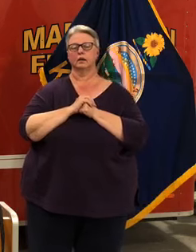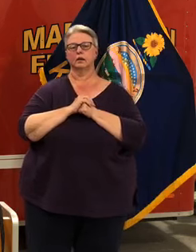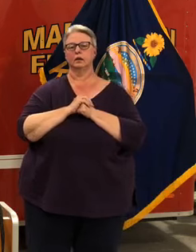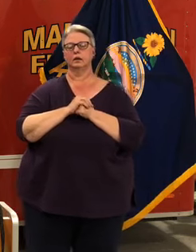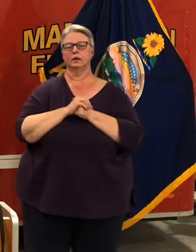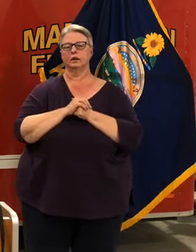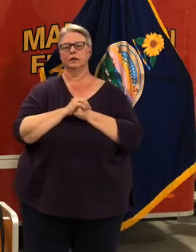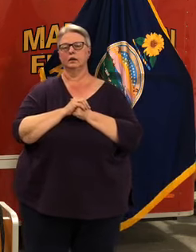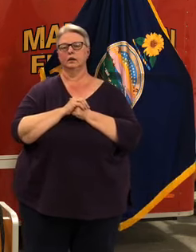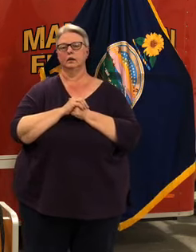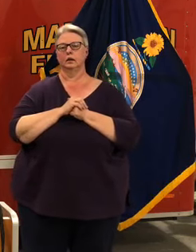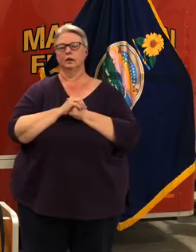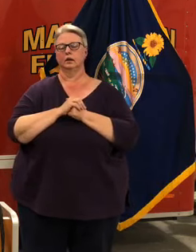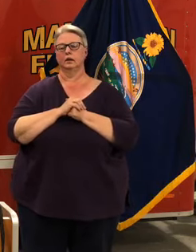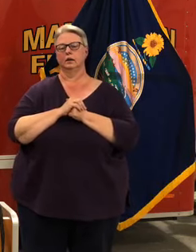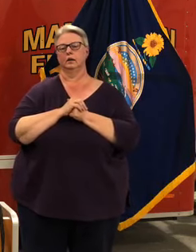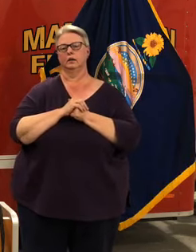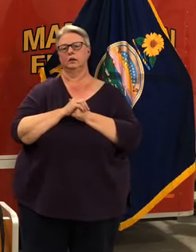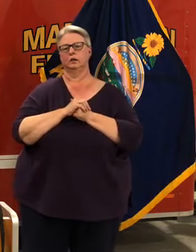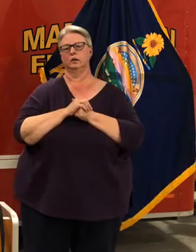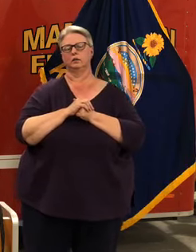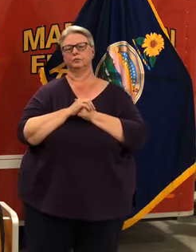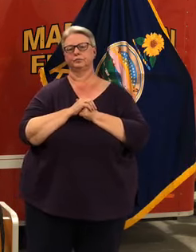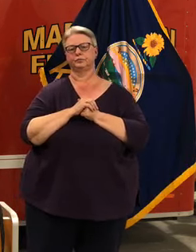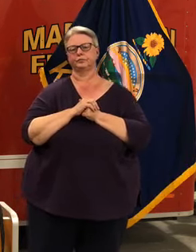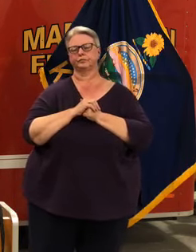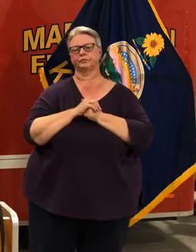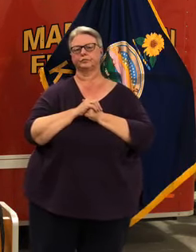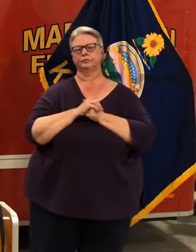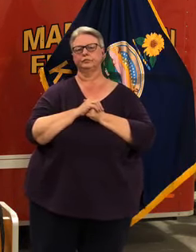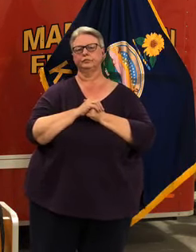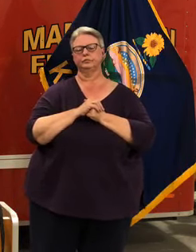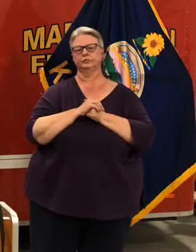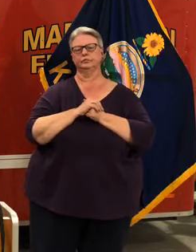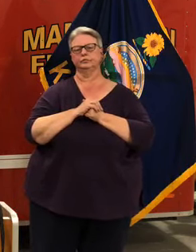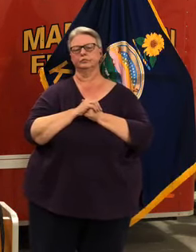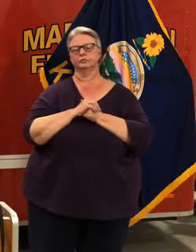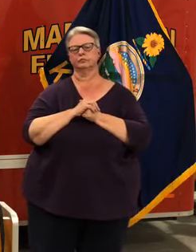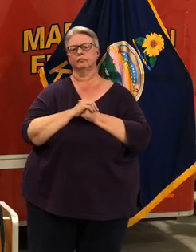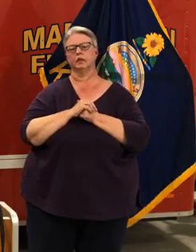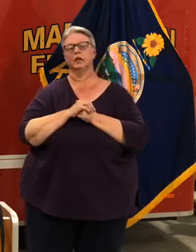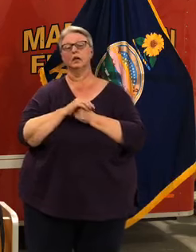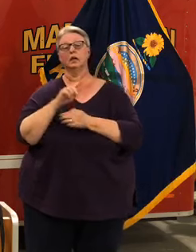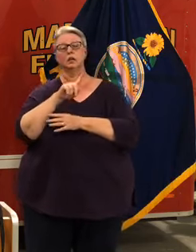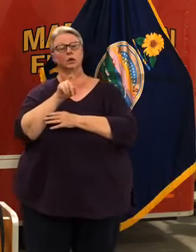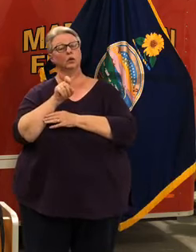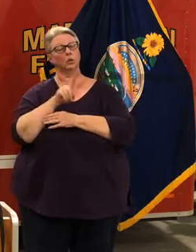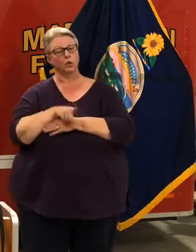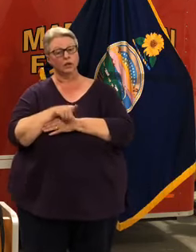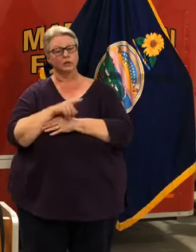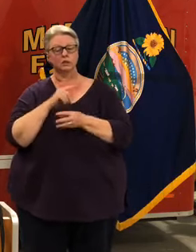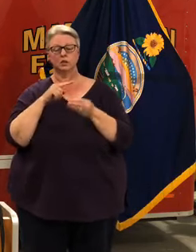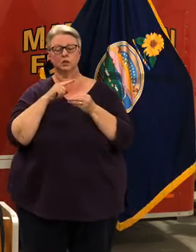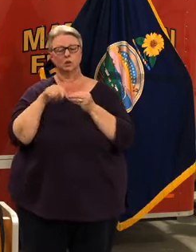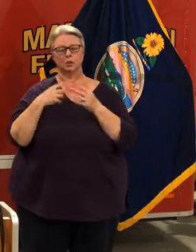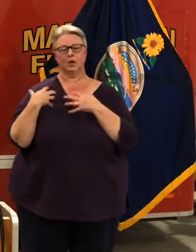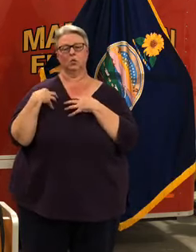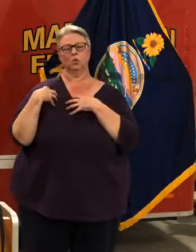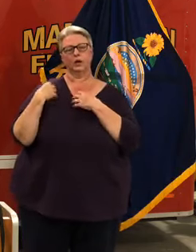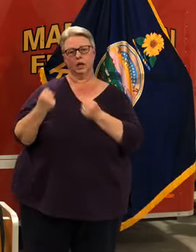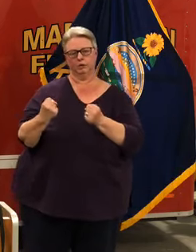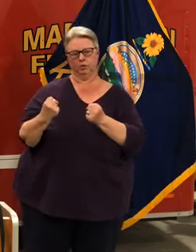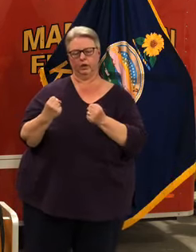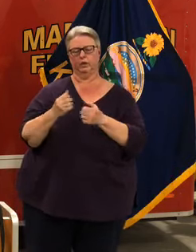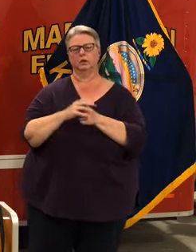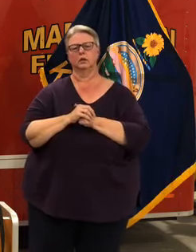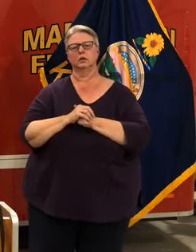point is someone considered recovered if they have fallen ill with the virus? The question is about recovery, and I think this is really challenging.